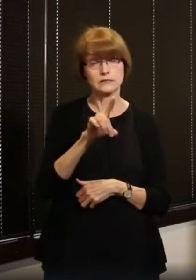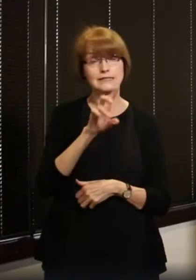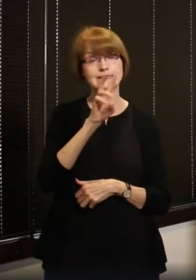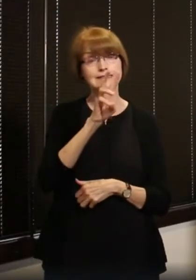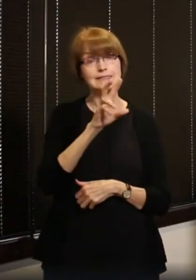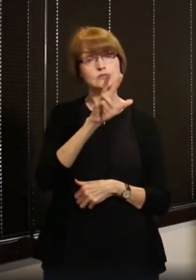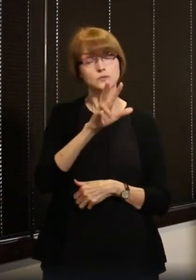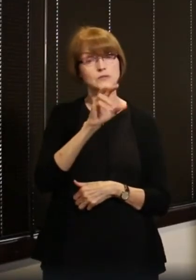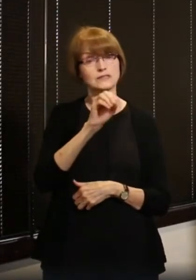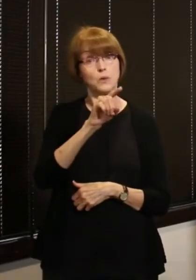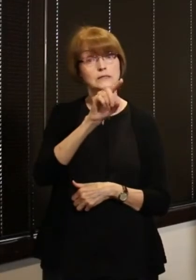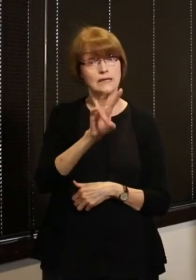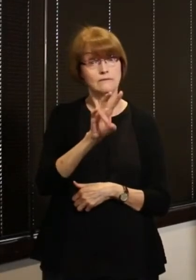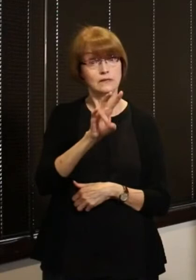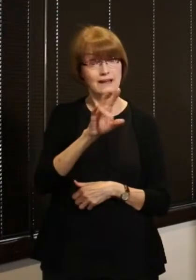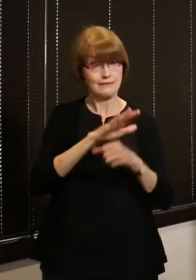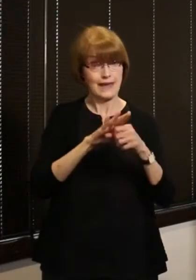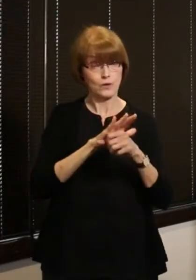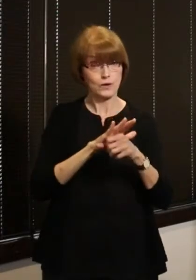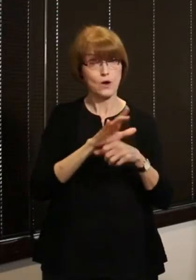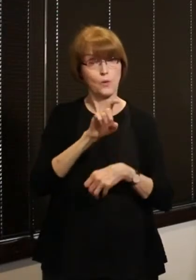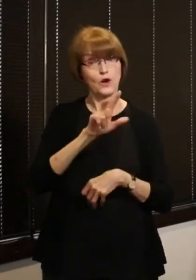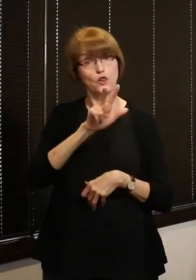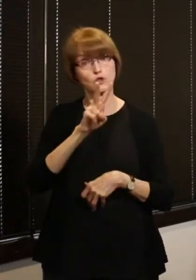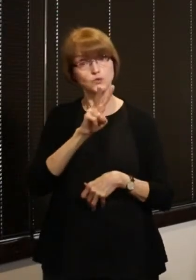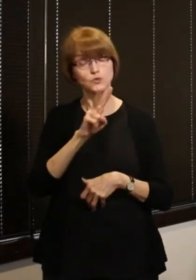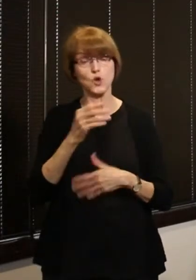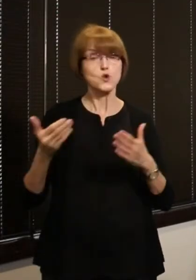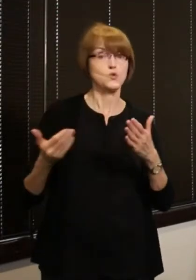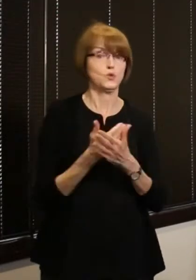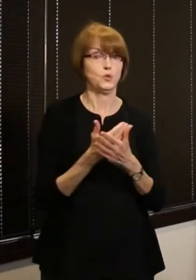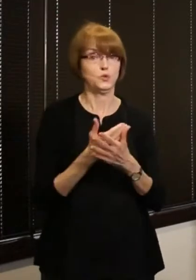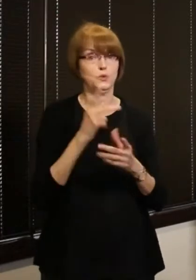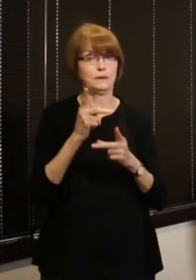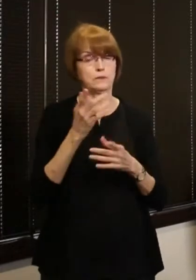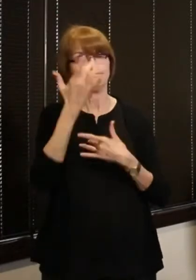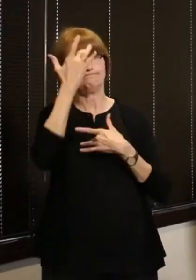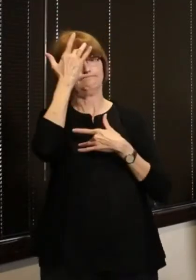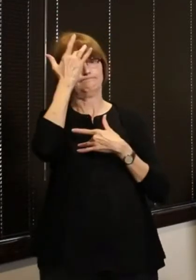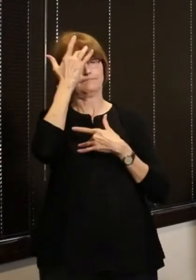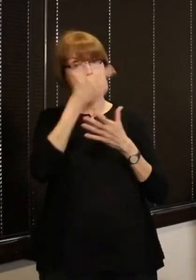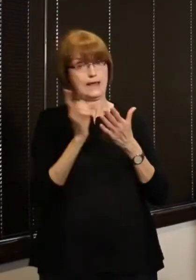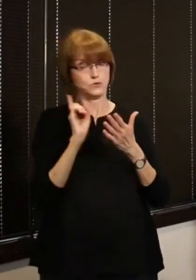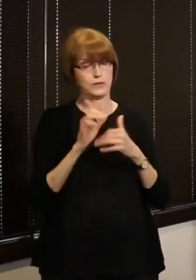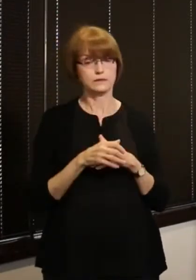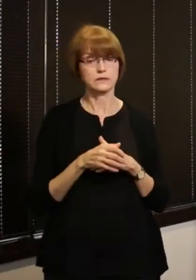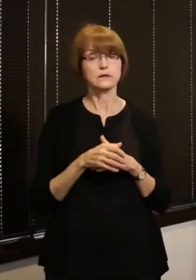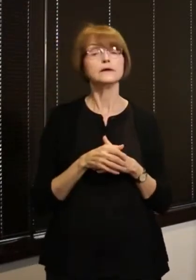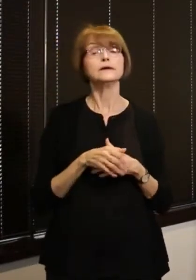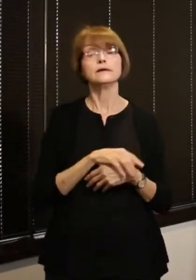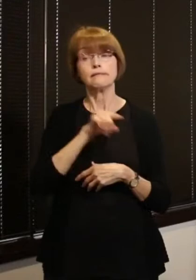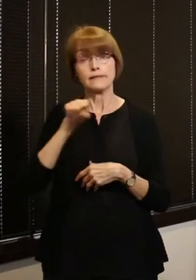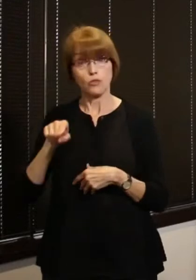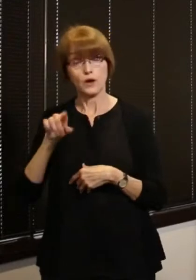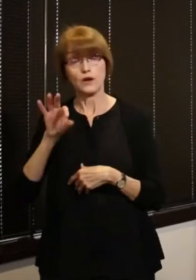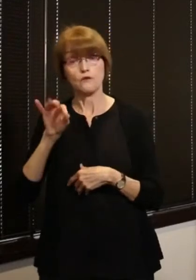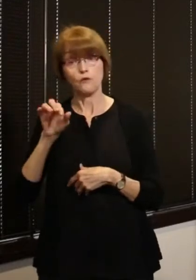zip code, which saw 132 new cases last week. The other one is Florissant, which is